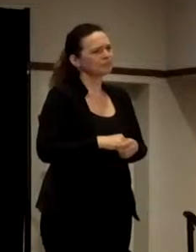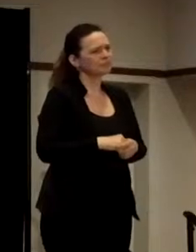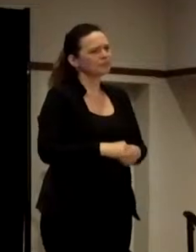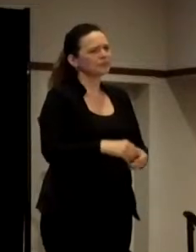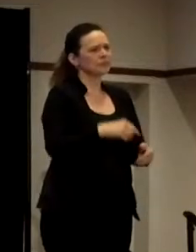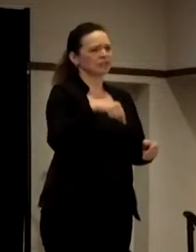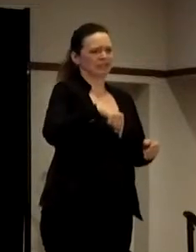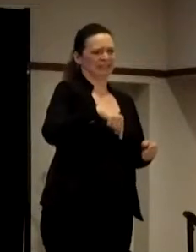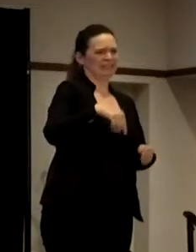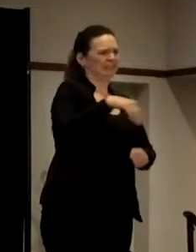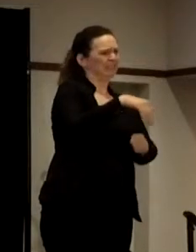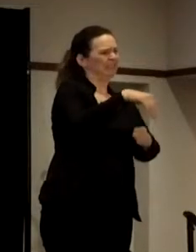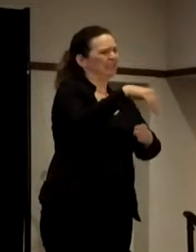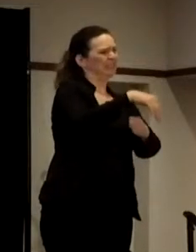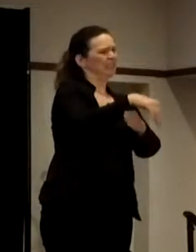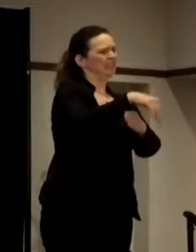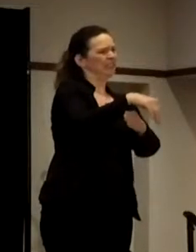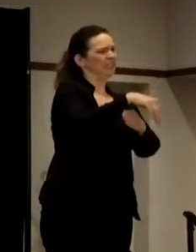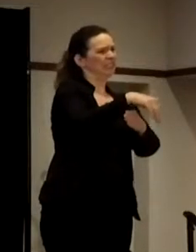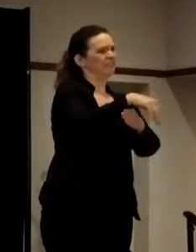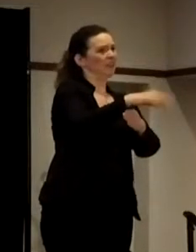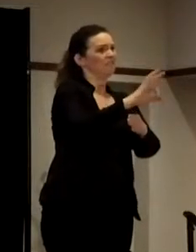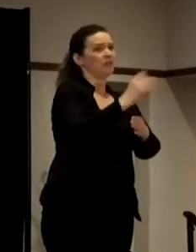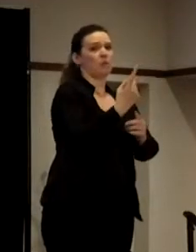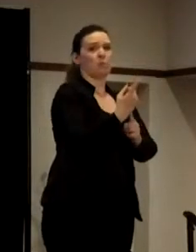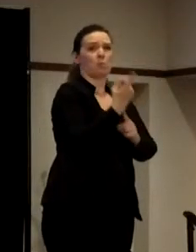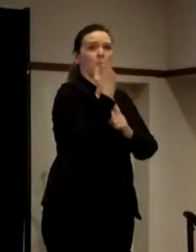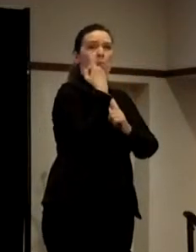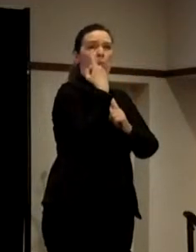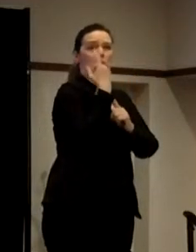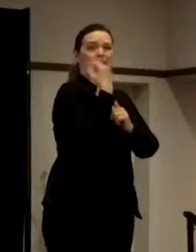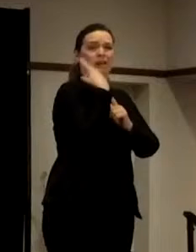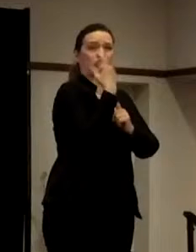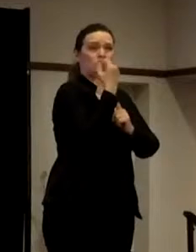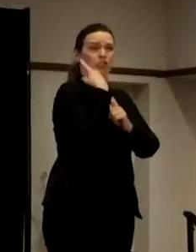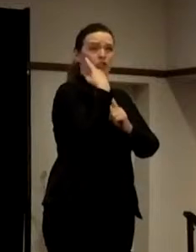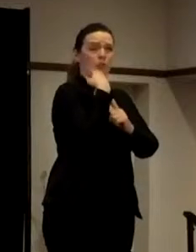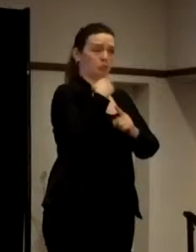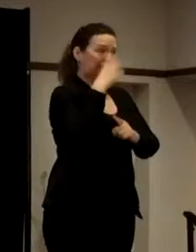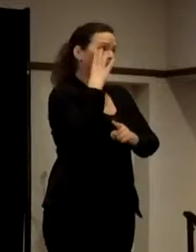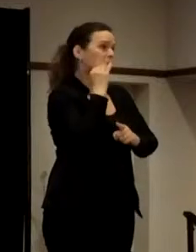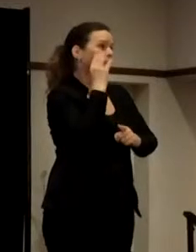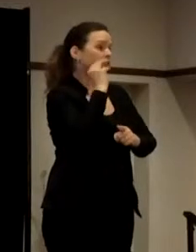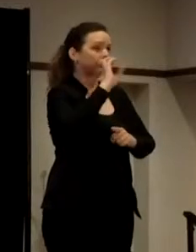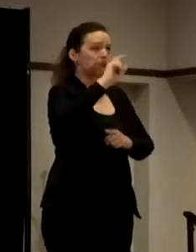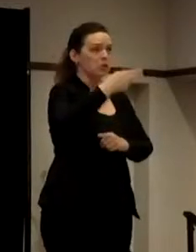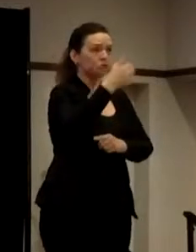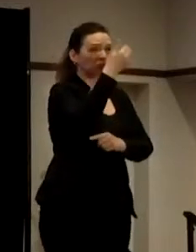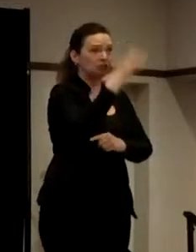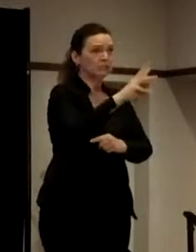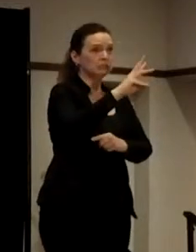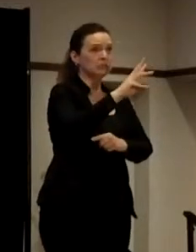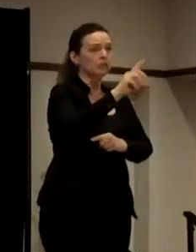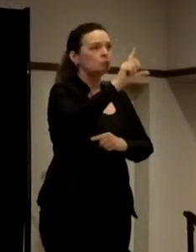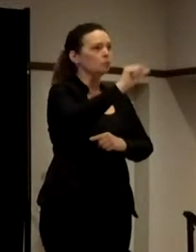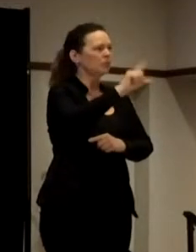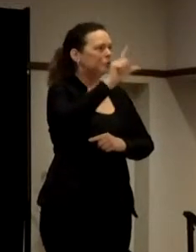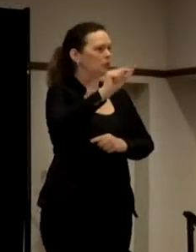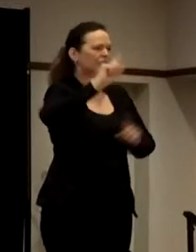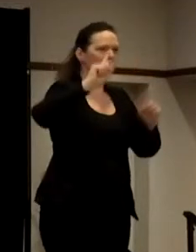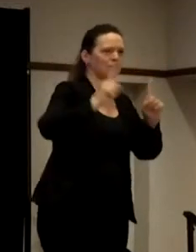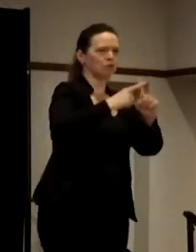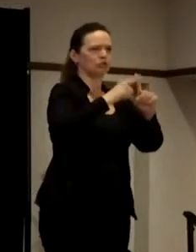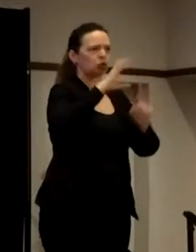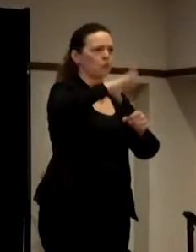first case tomorrow, so we've been doing this for a while, and certainly planning and preparing for this